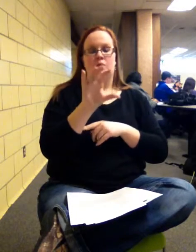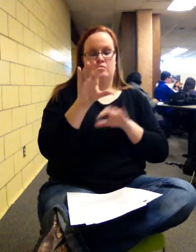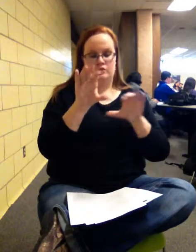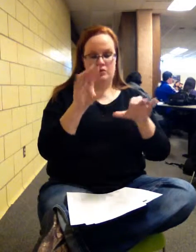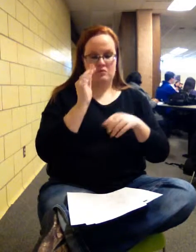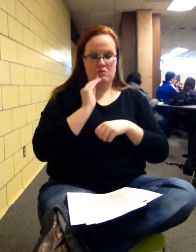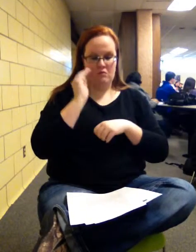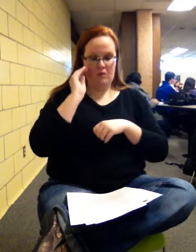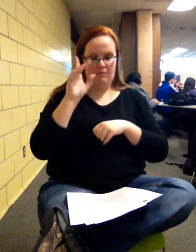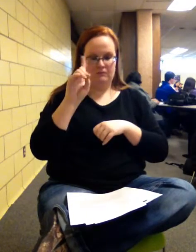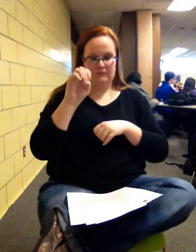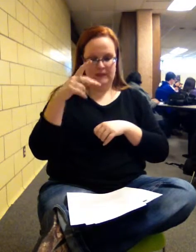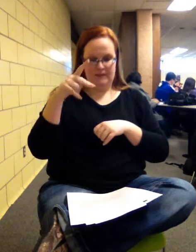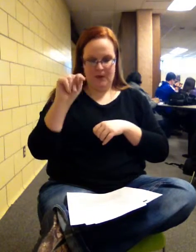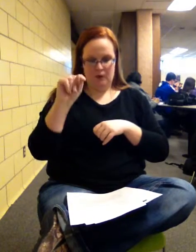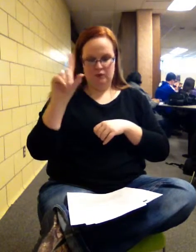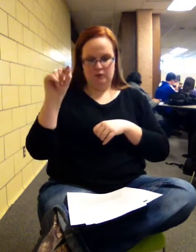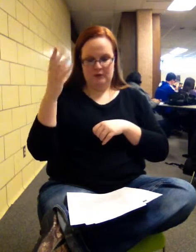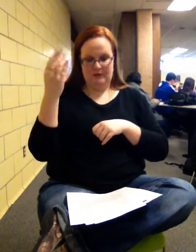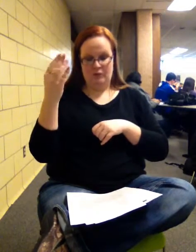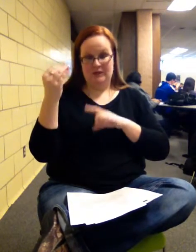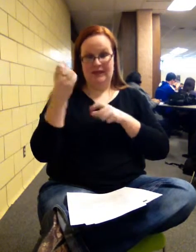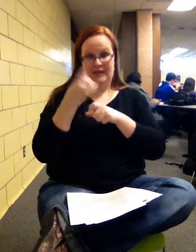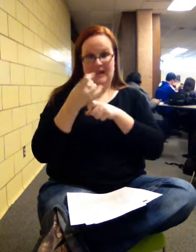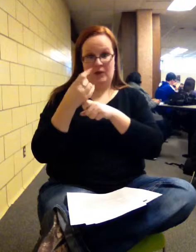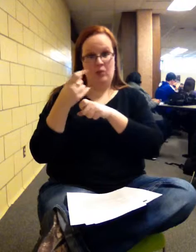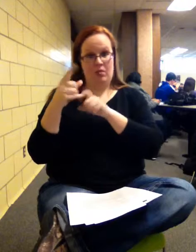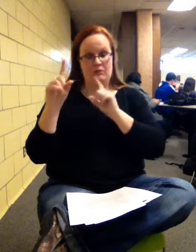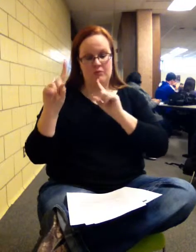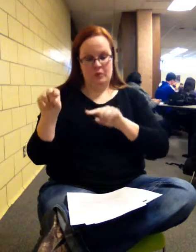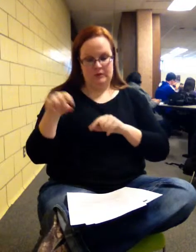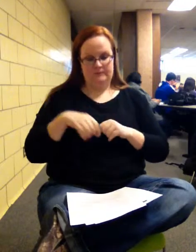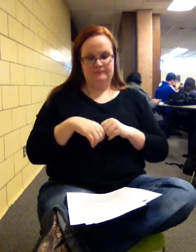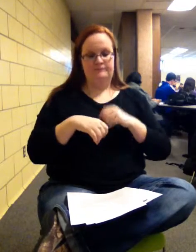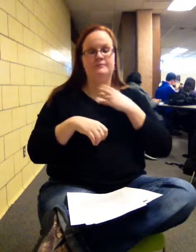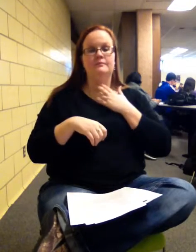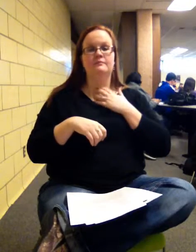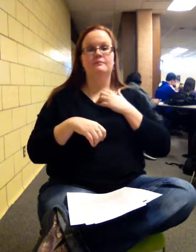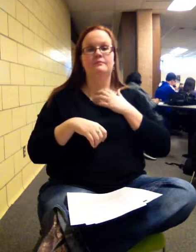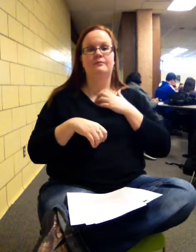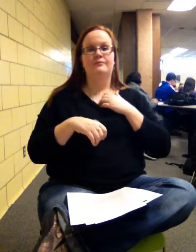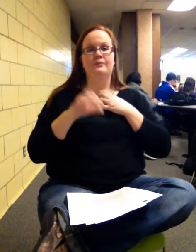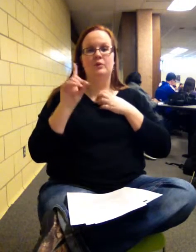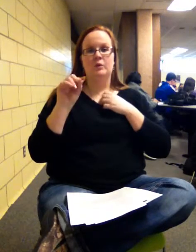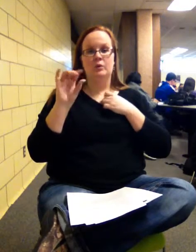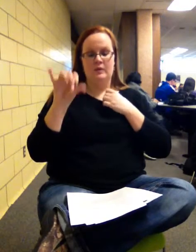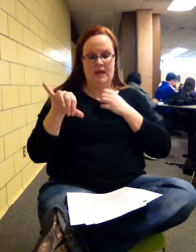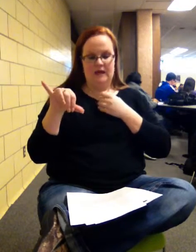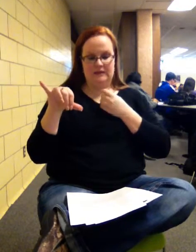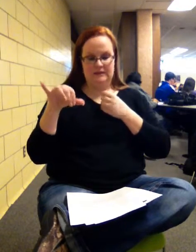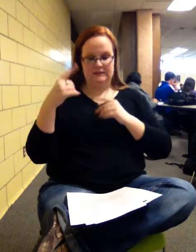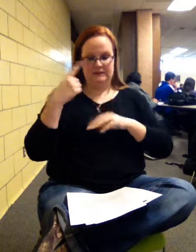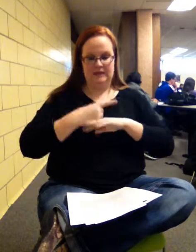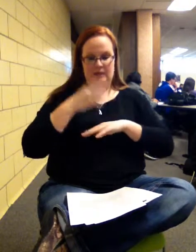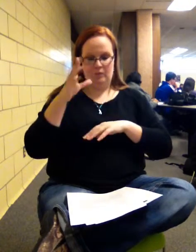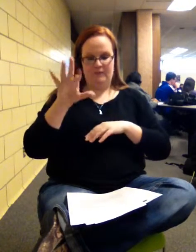Depot. It's the 2014 annual report. And when you get to the annual report, the date on that will be February 1,